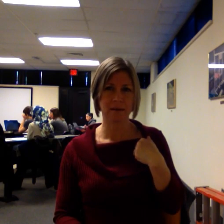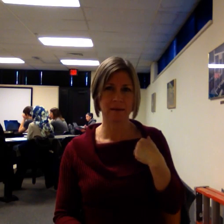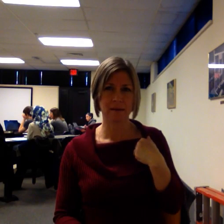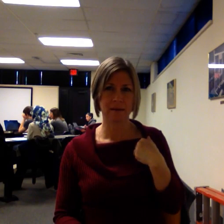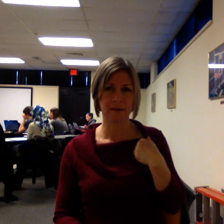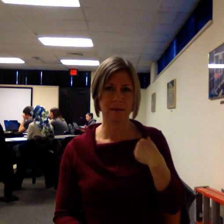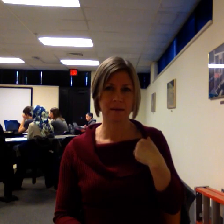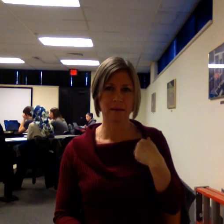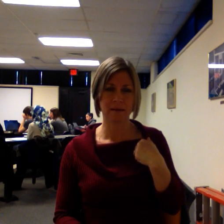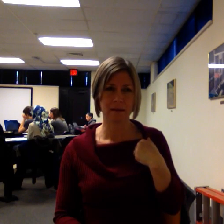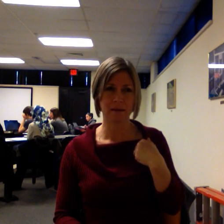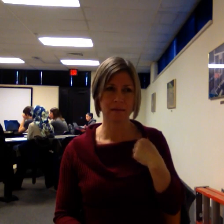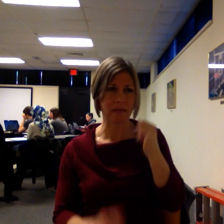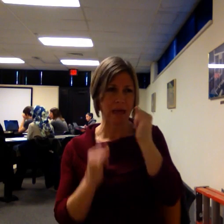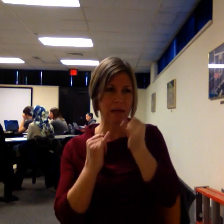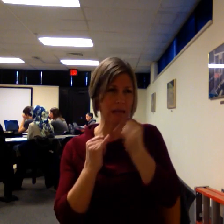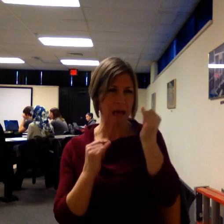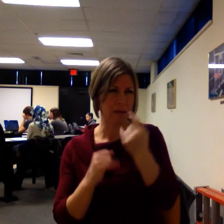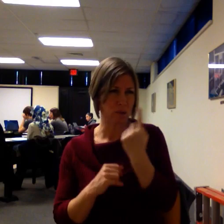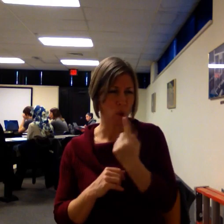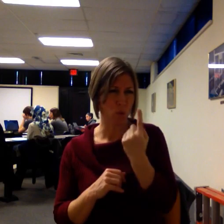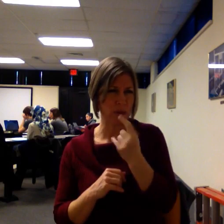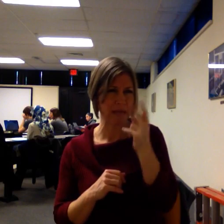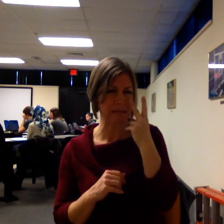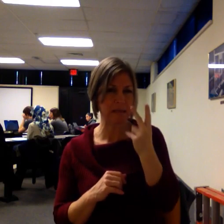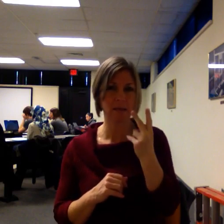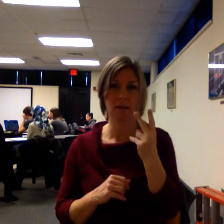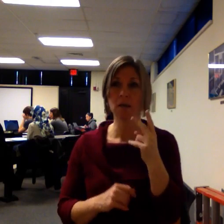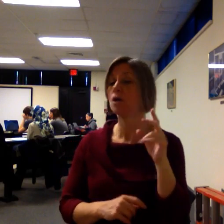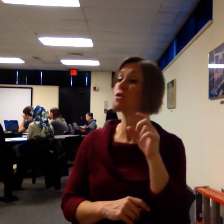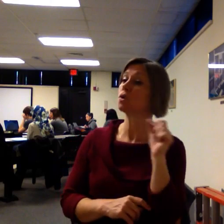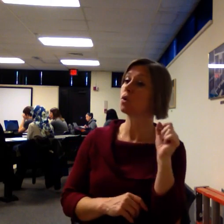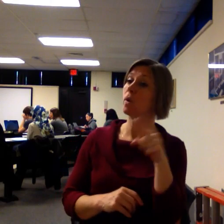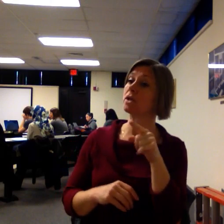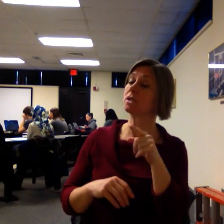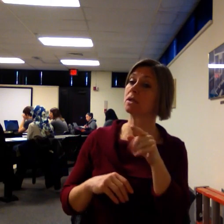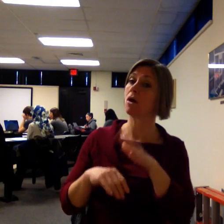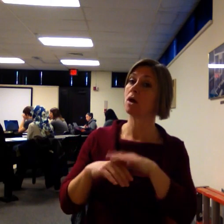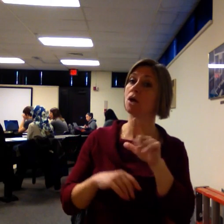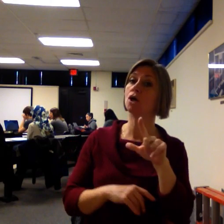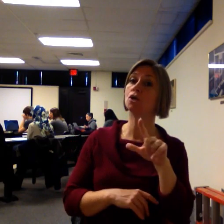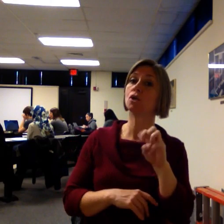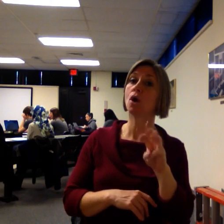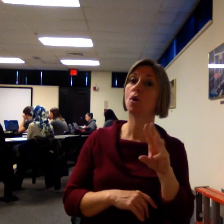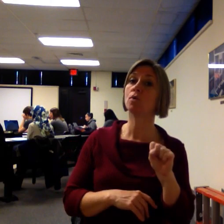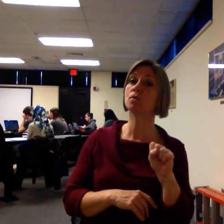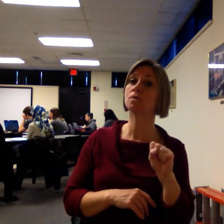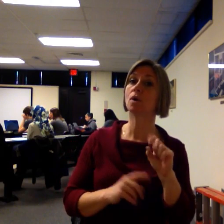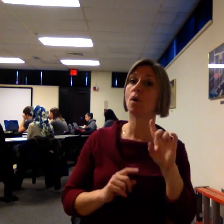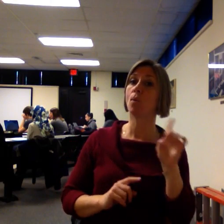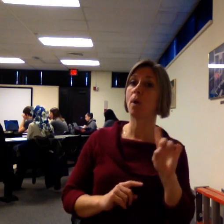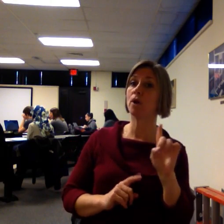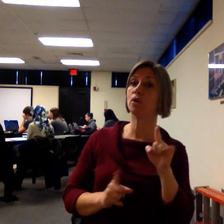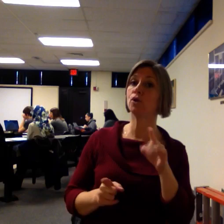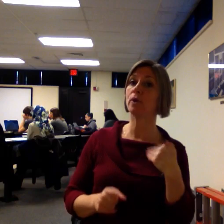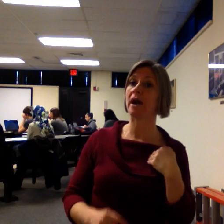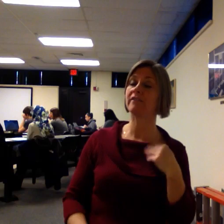on a line by its own, is that? Okay. So the question is on Lowe's, where do you have EBIT? Because it's not on a line